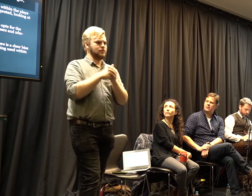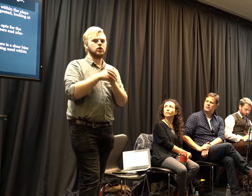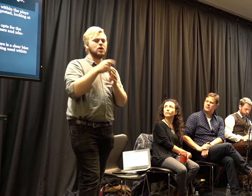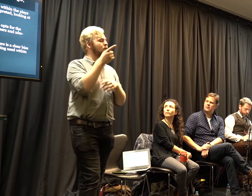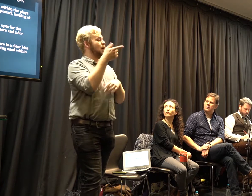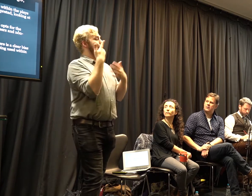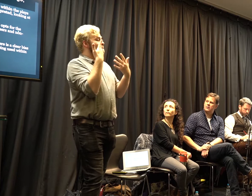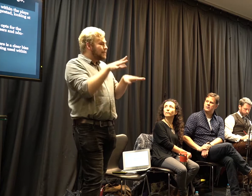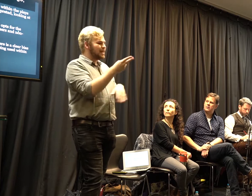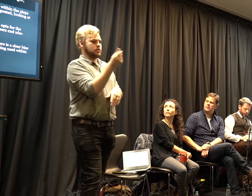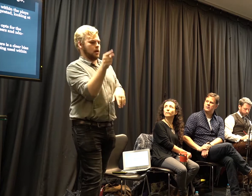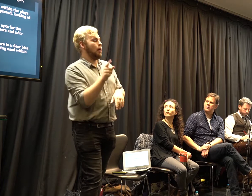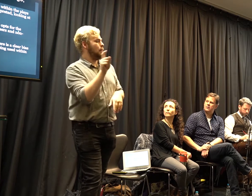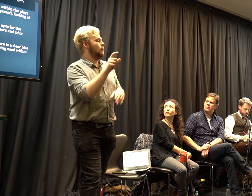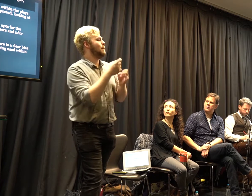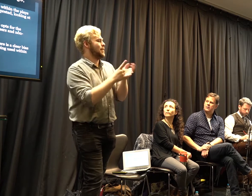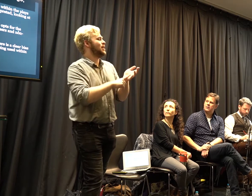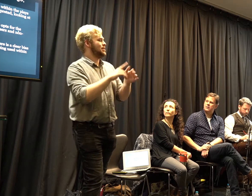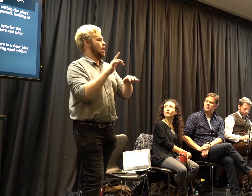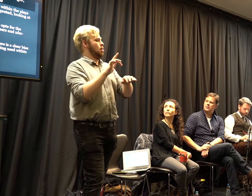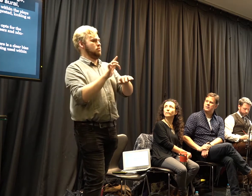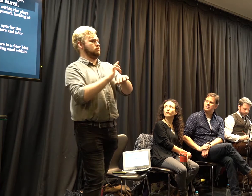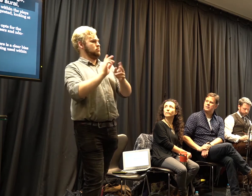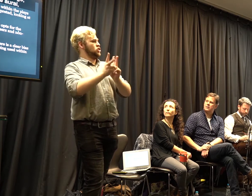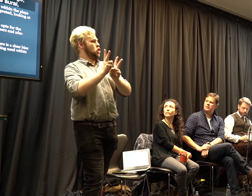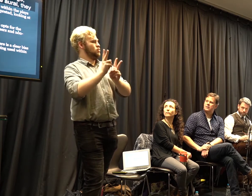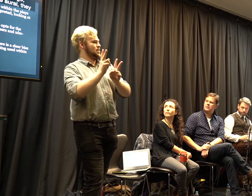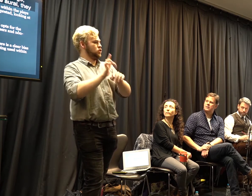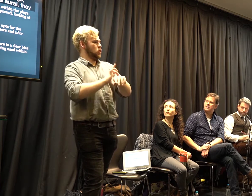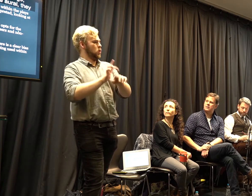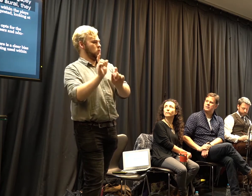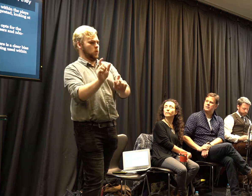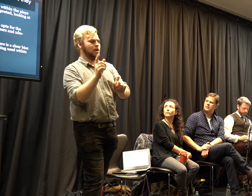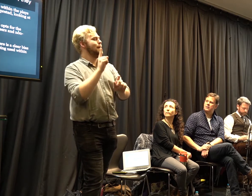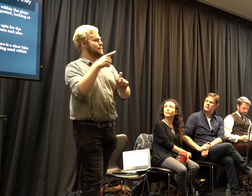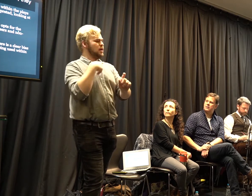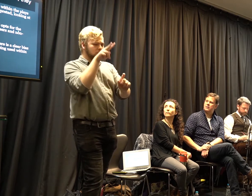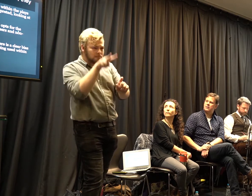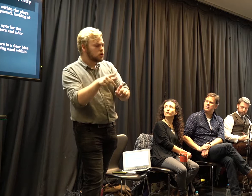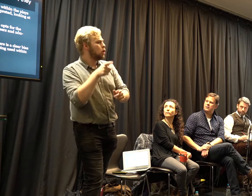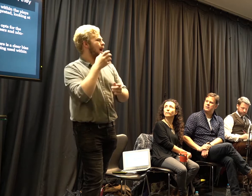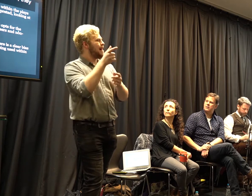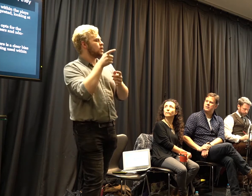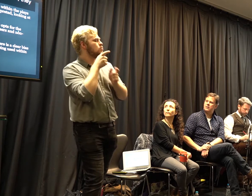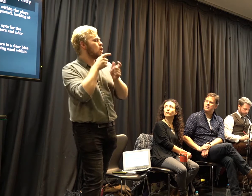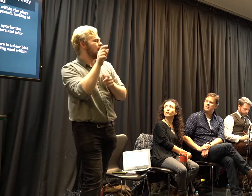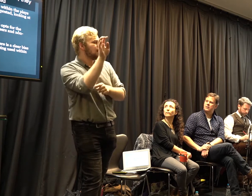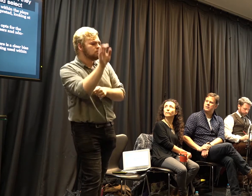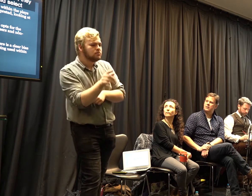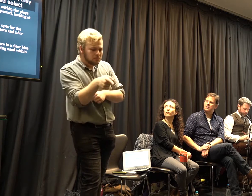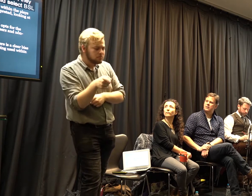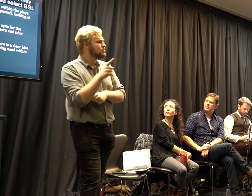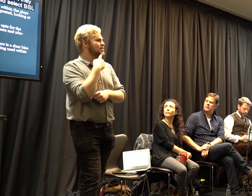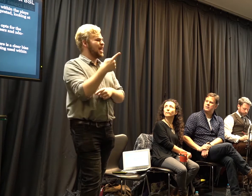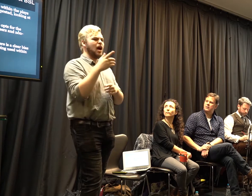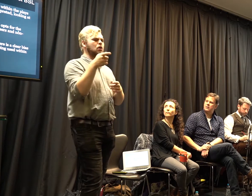or were oral, they preferred captioned performances. Some did select BSL interpreted performances,